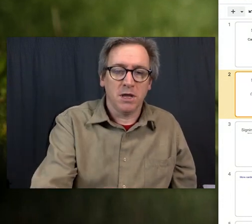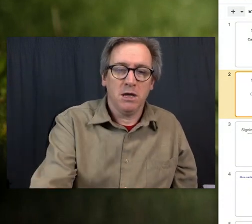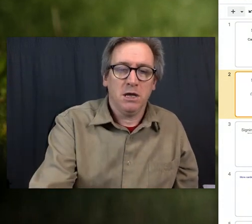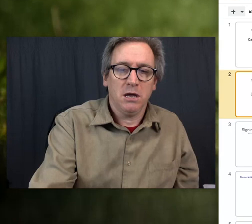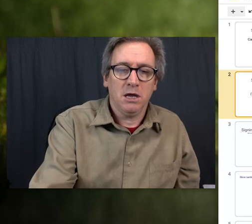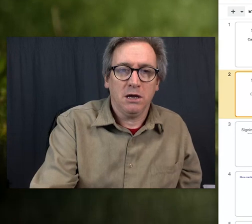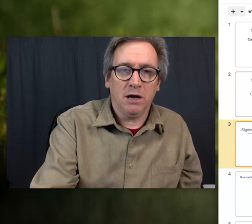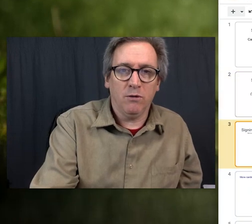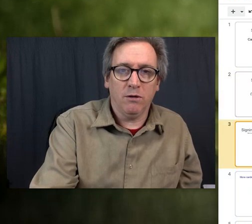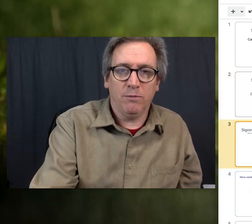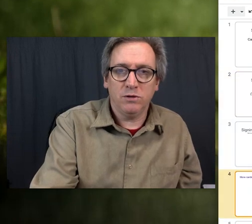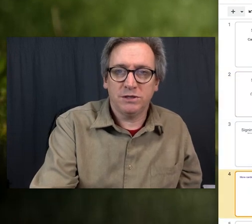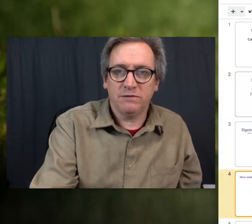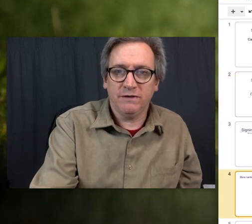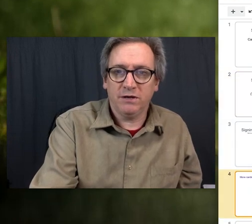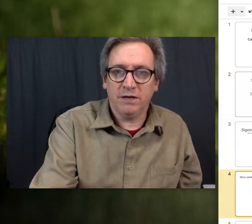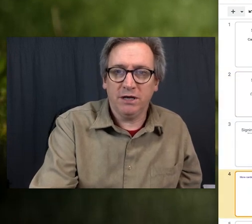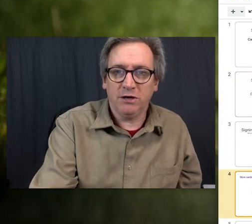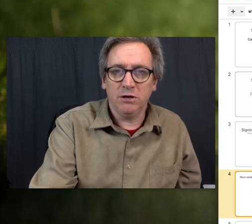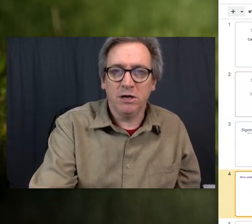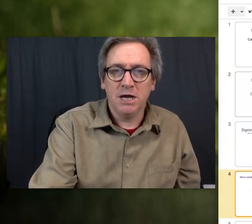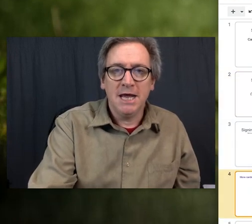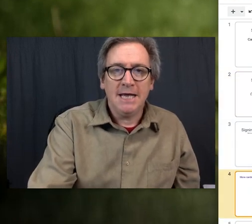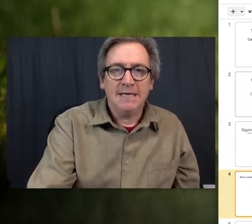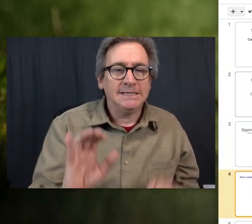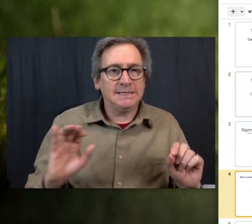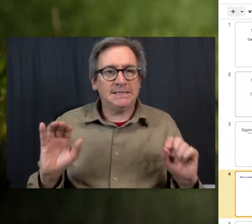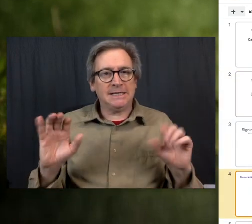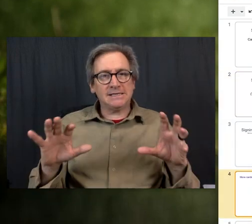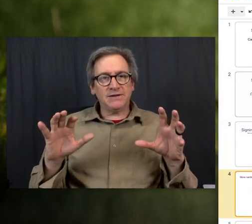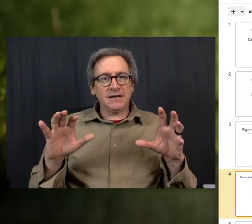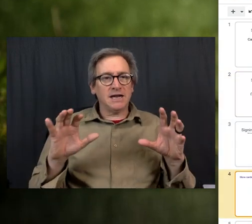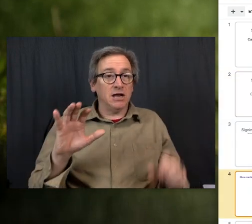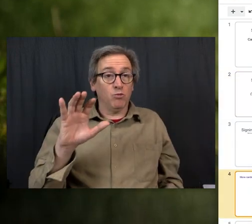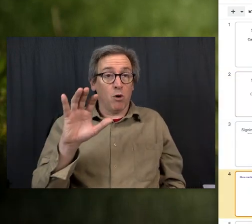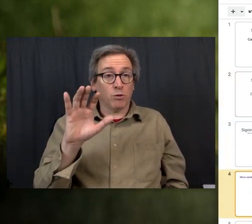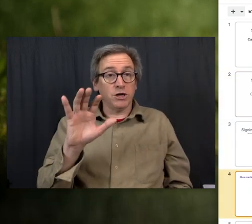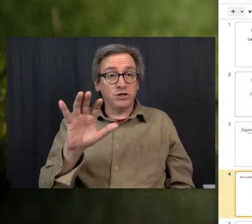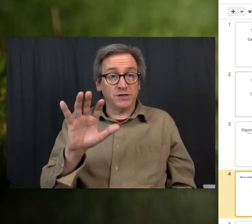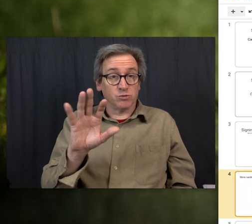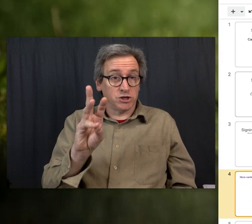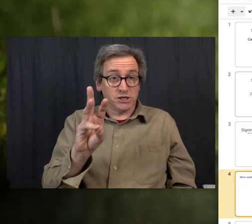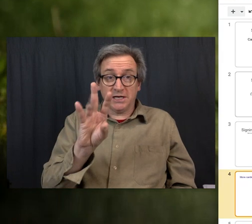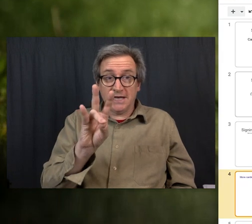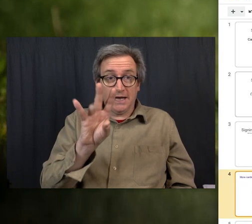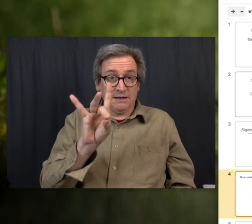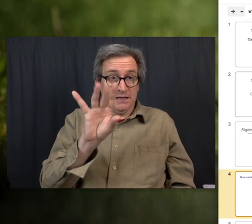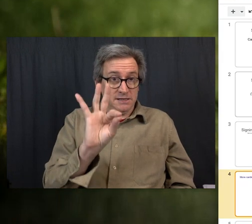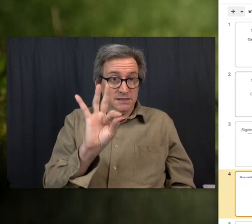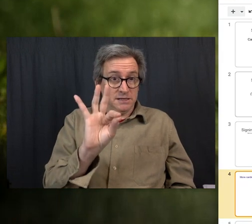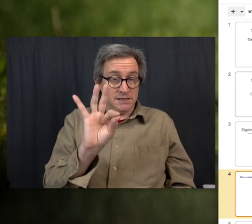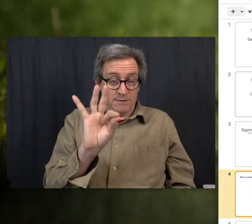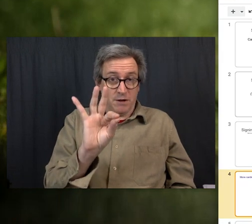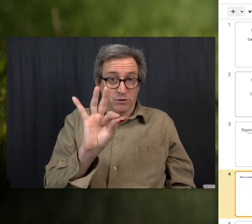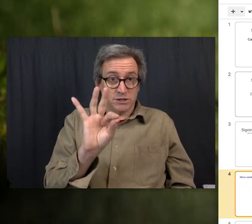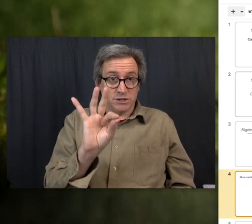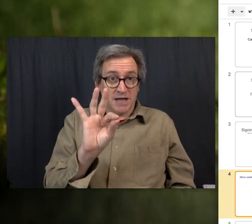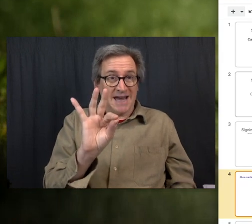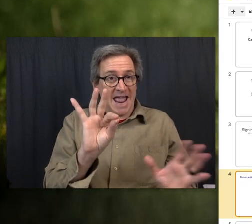So I will post the video here. 6, 7, 8, 9. What we're going to do is we're just going to take these